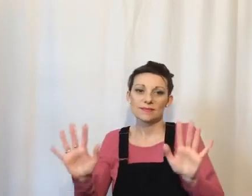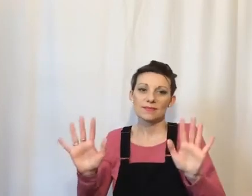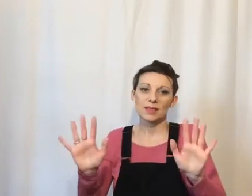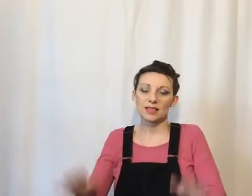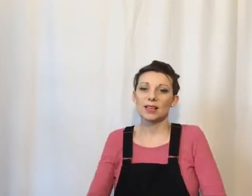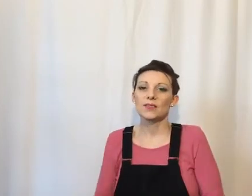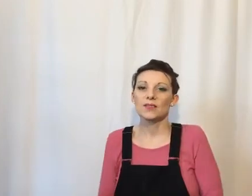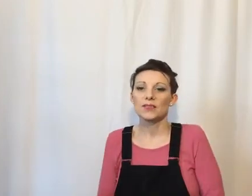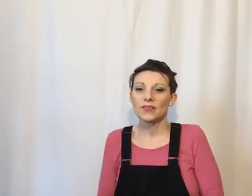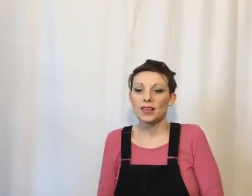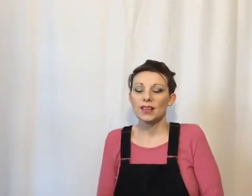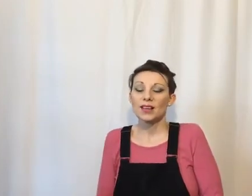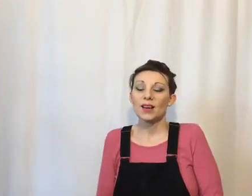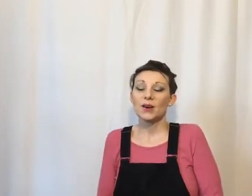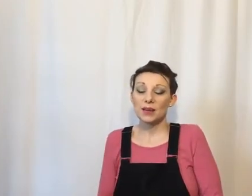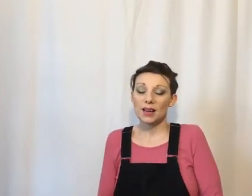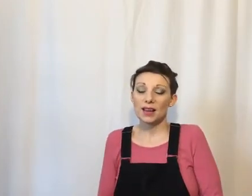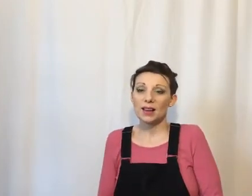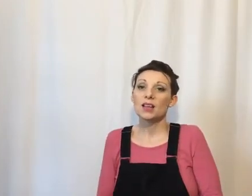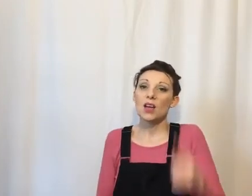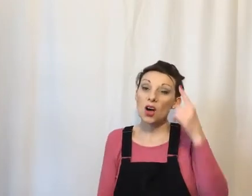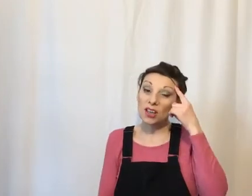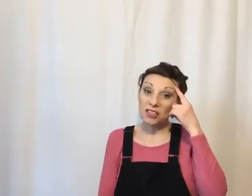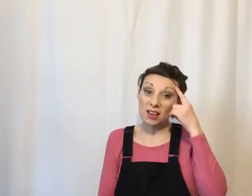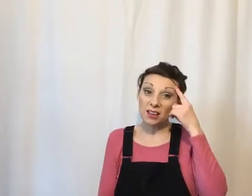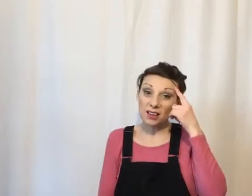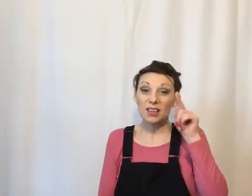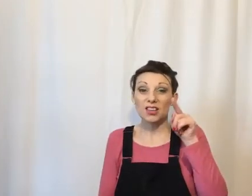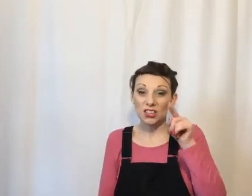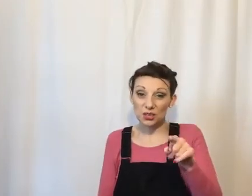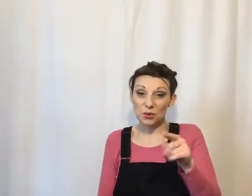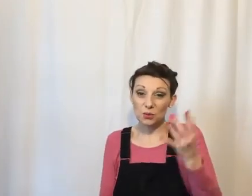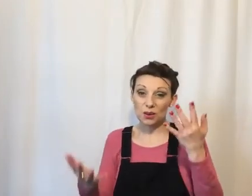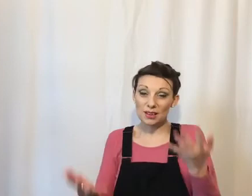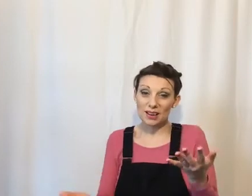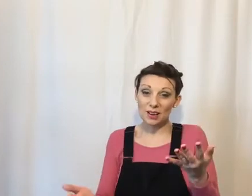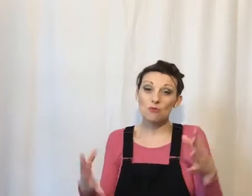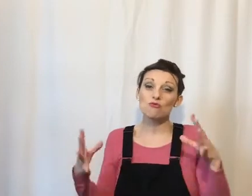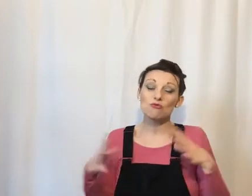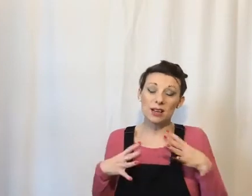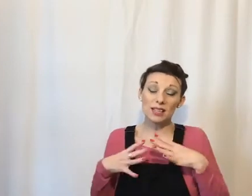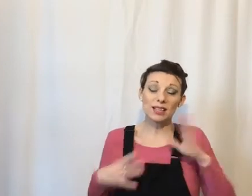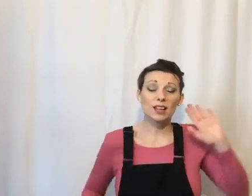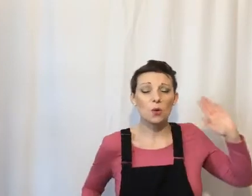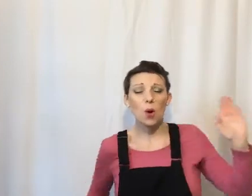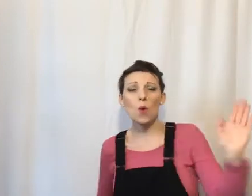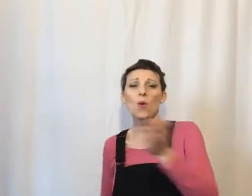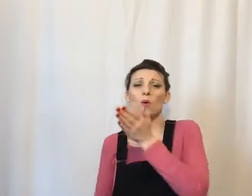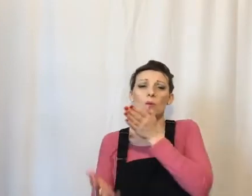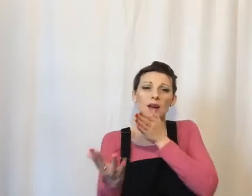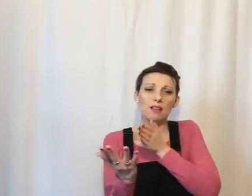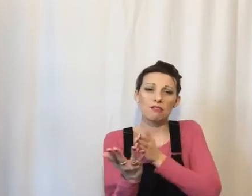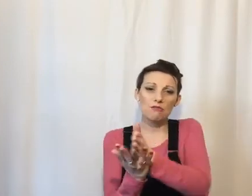And that's it. Okay, I think you are now ready to go all the way through